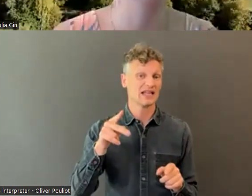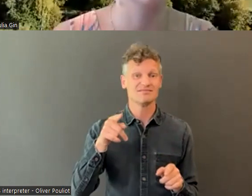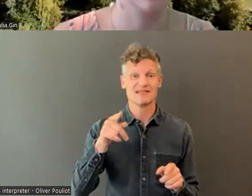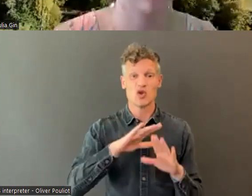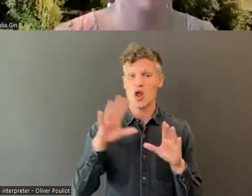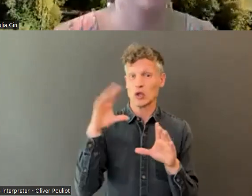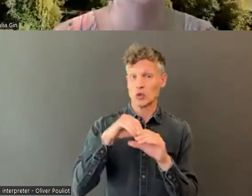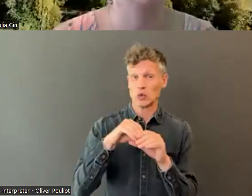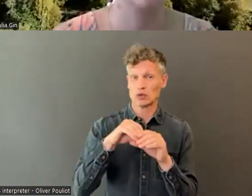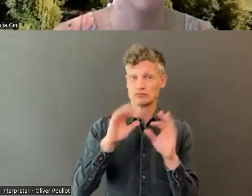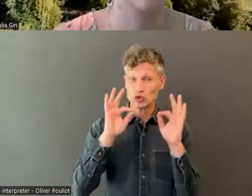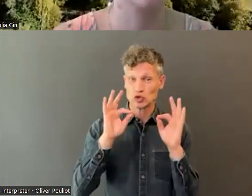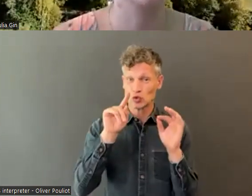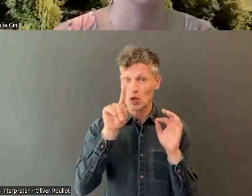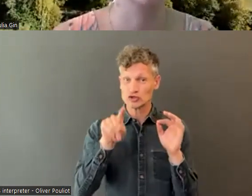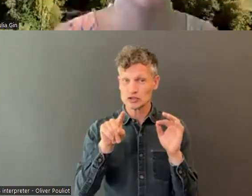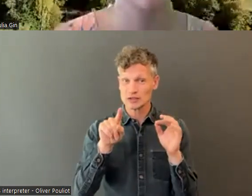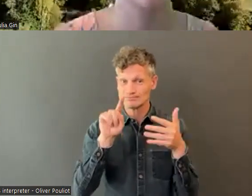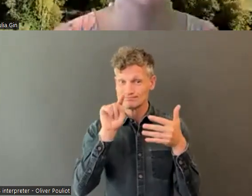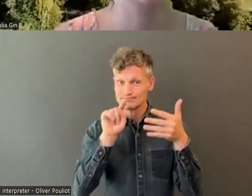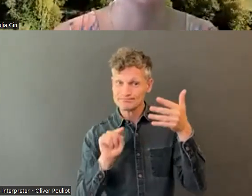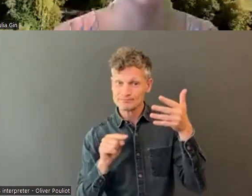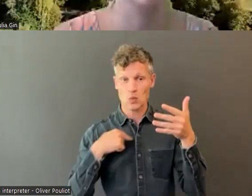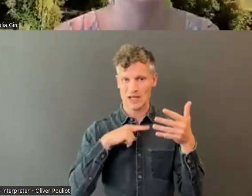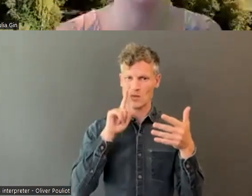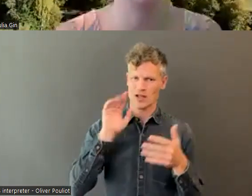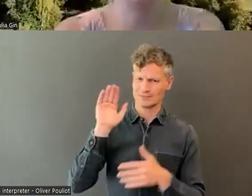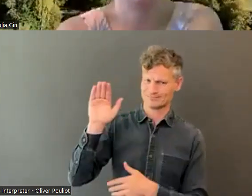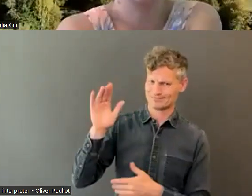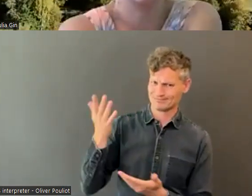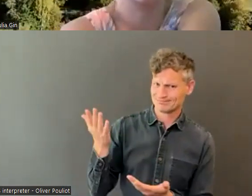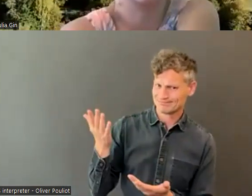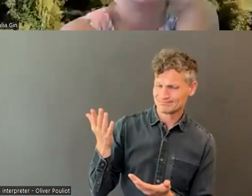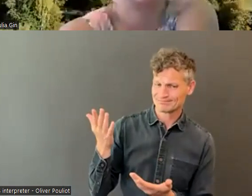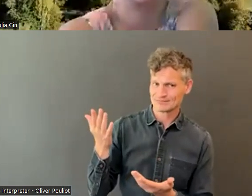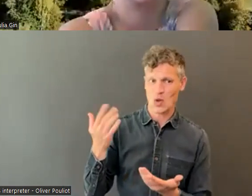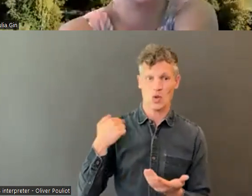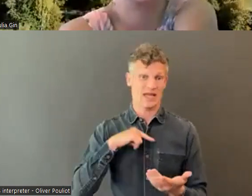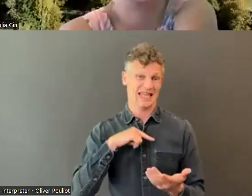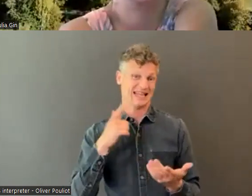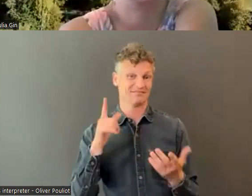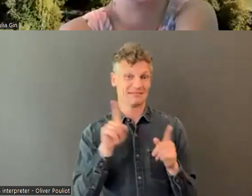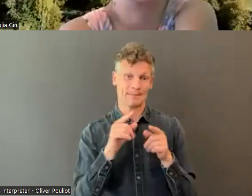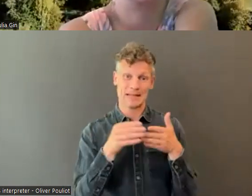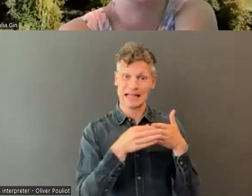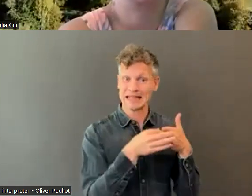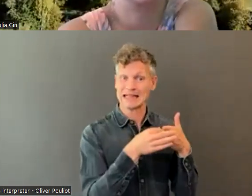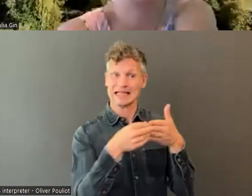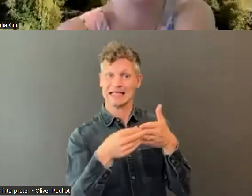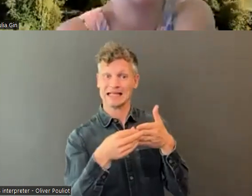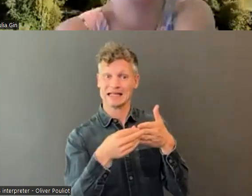we will pick them up on it. And as leaders of the function, what we try and do is we set the